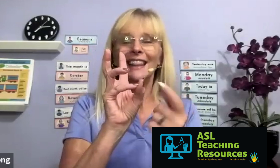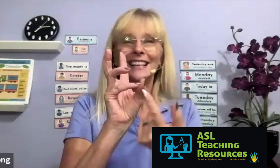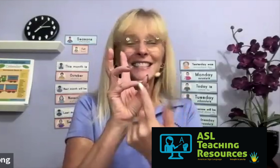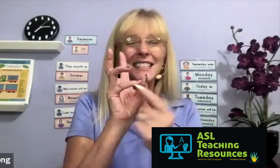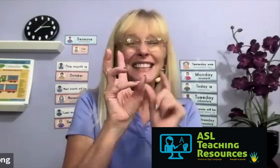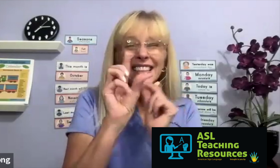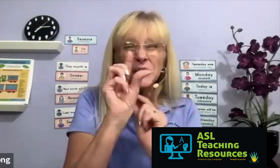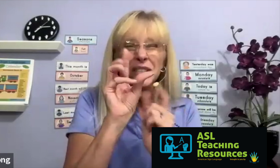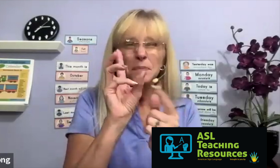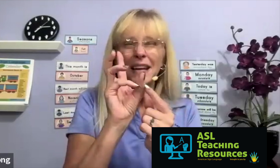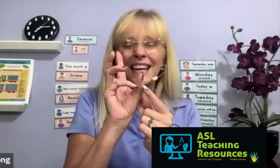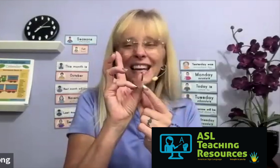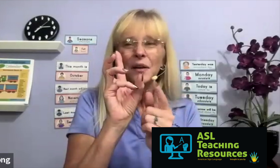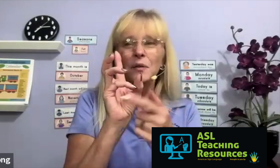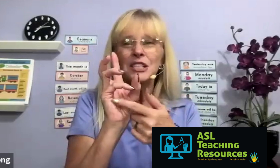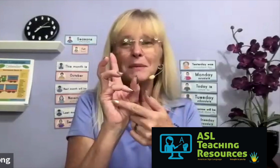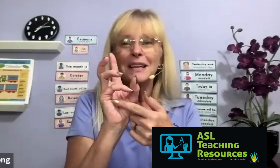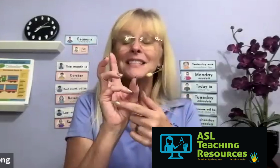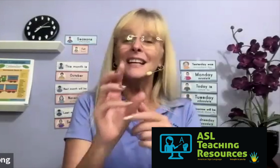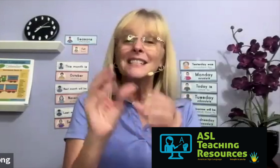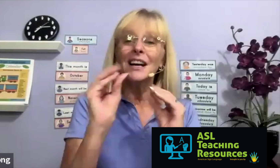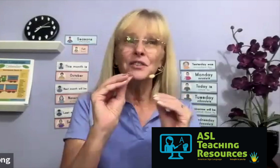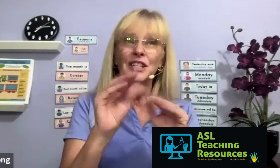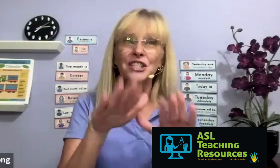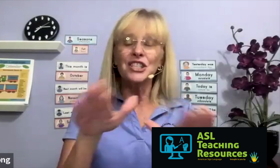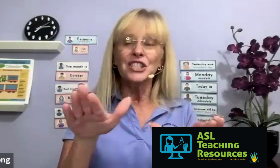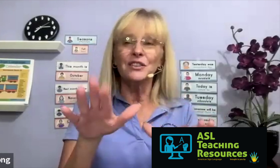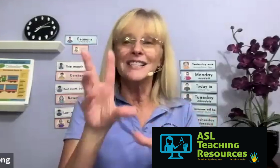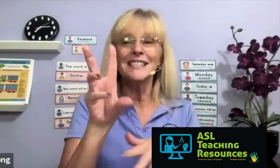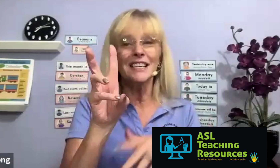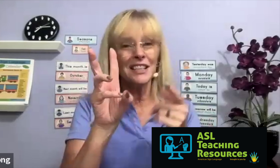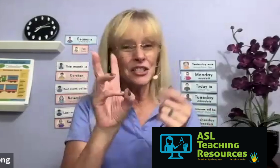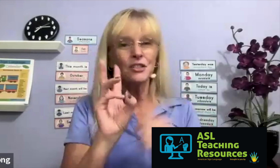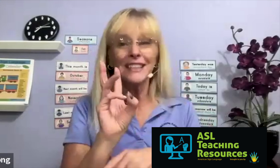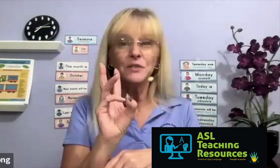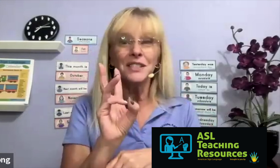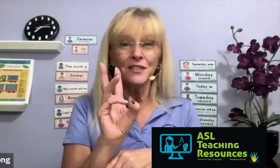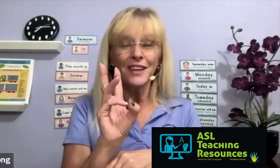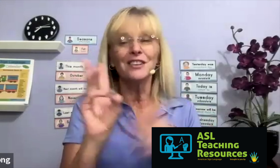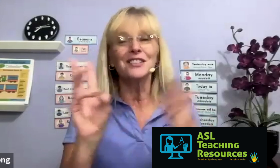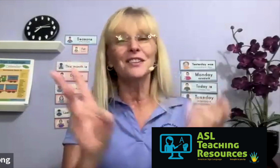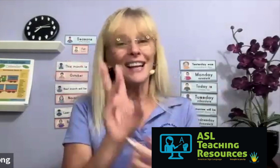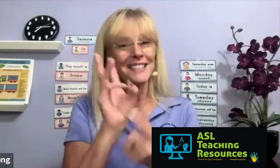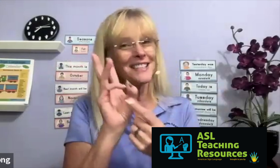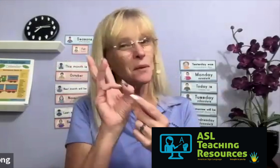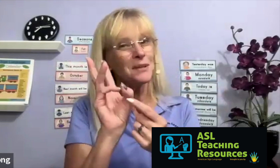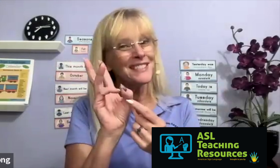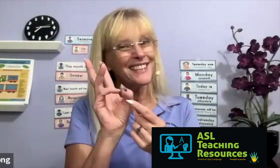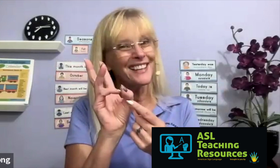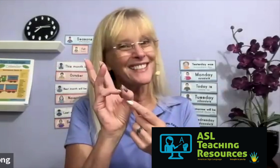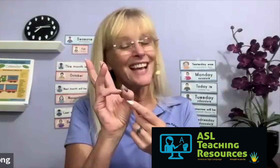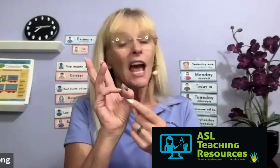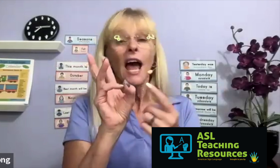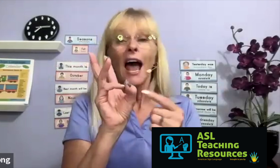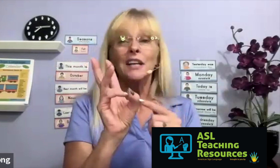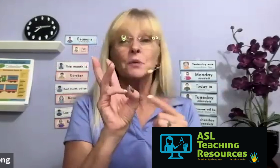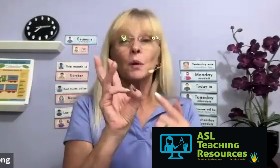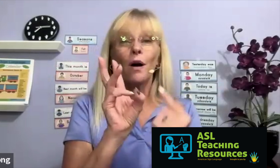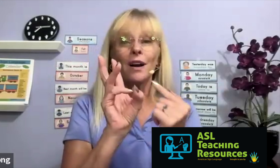that's the littlest pinky, which means, and that's how you teach the children. Say, touch your littlest finger. So that's the number 6. As we walk up